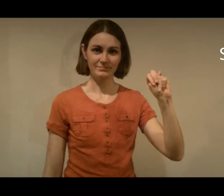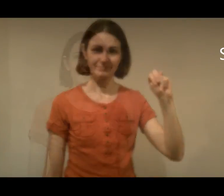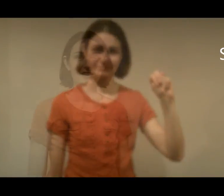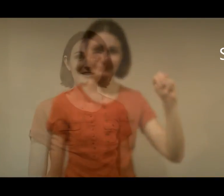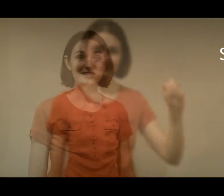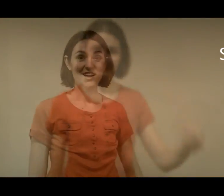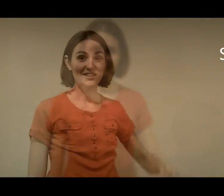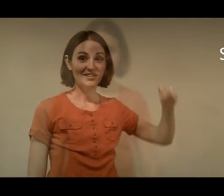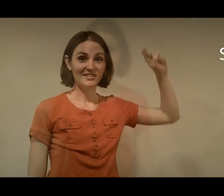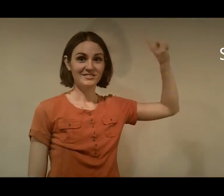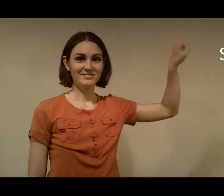Sun.